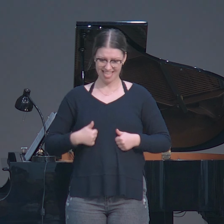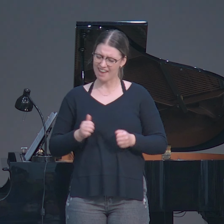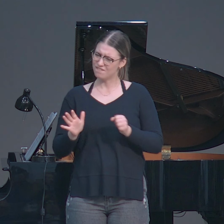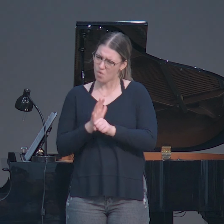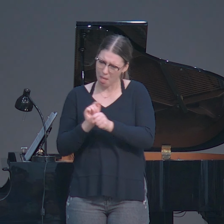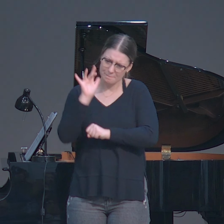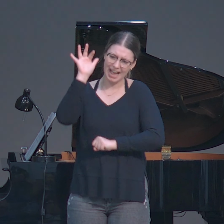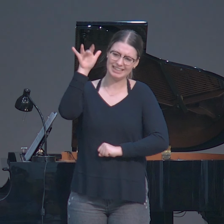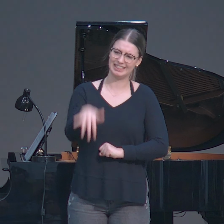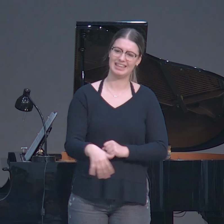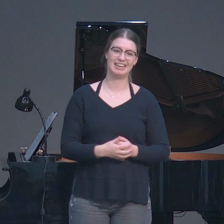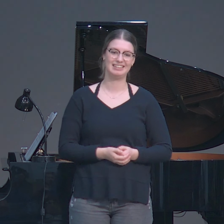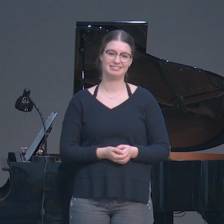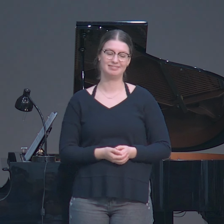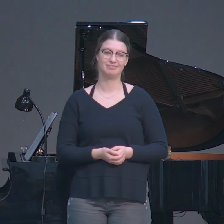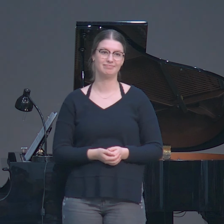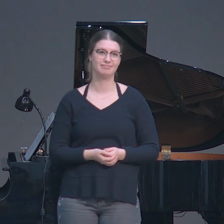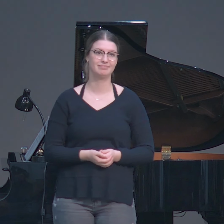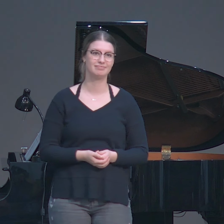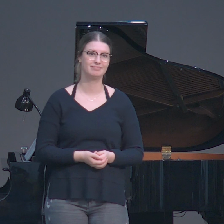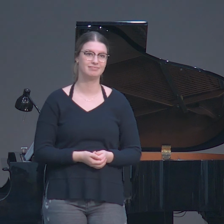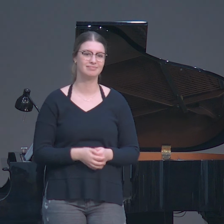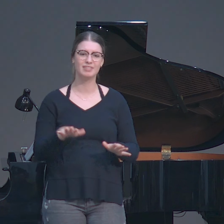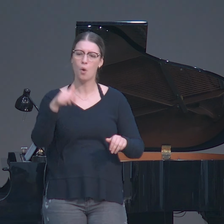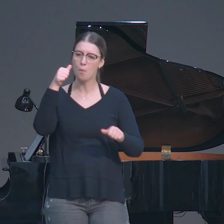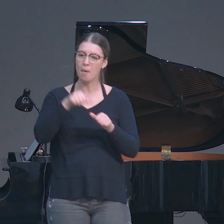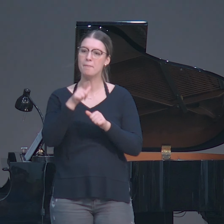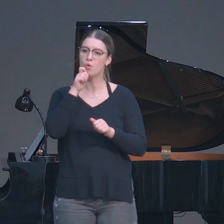Today, remember who Jesus is and why He came.